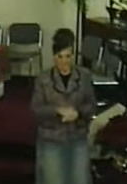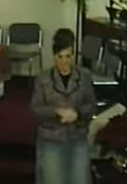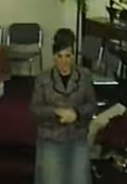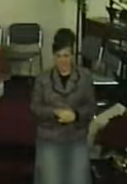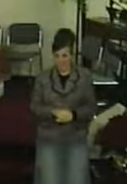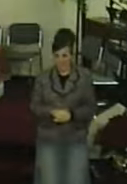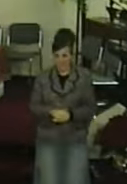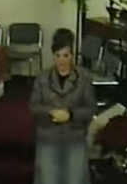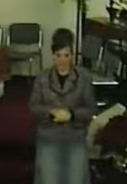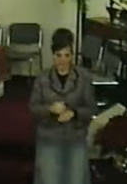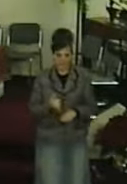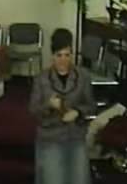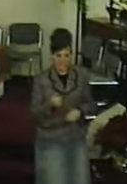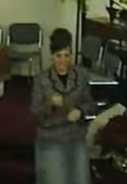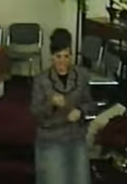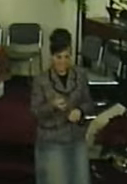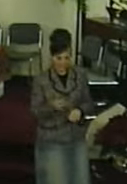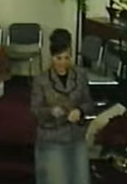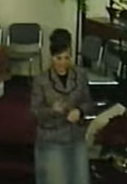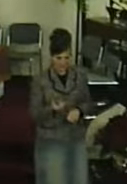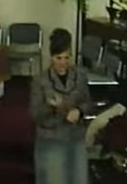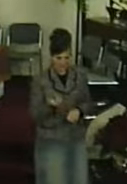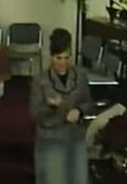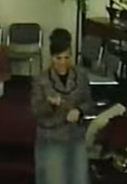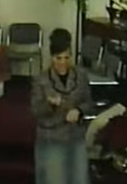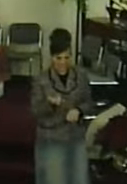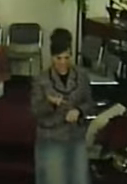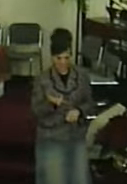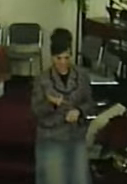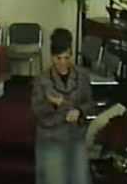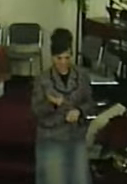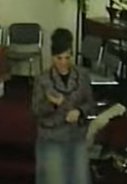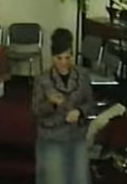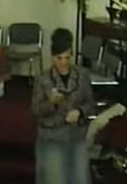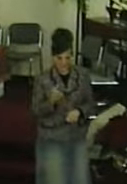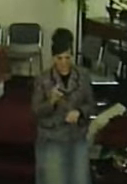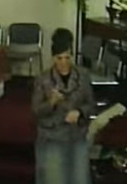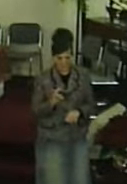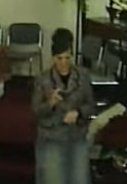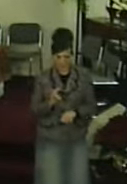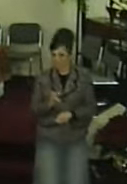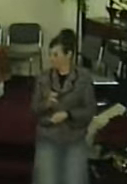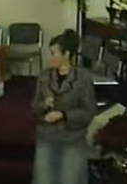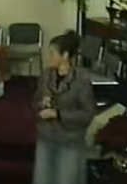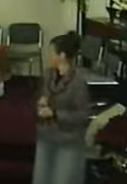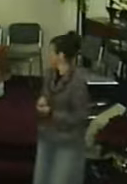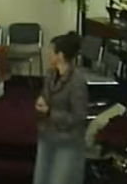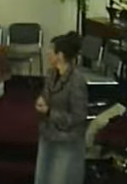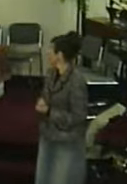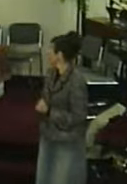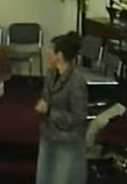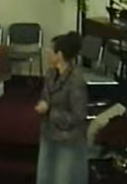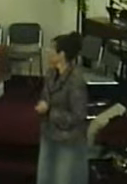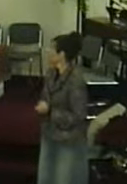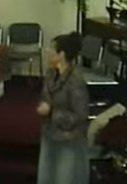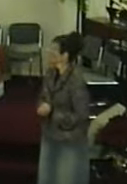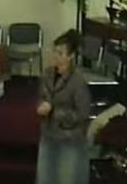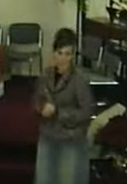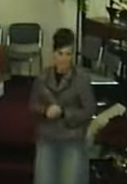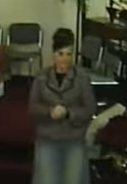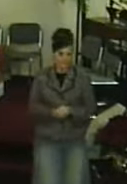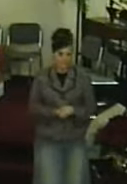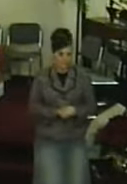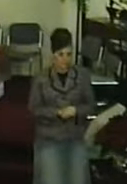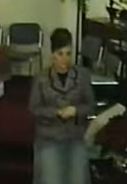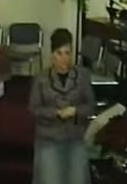at our house. We'll be having a white elephant gift exchange, and so everybody will need to bring something maybe that you already